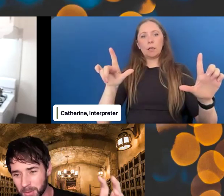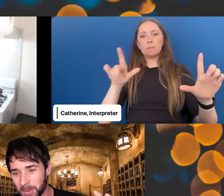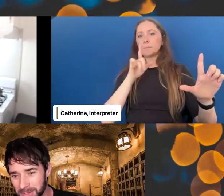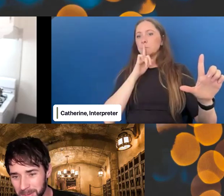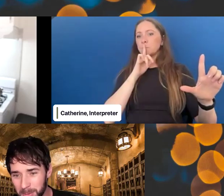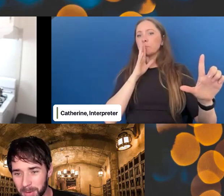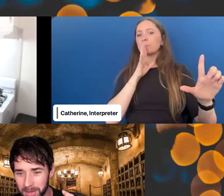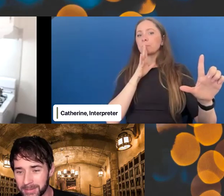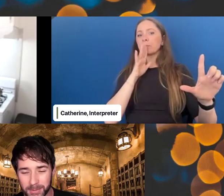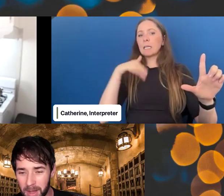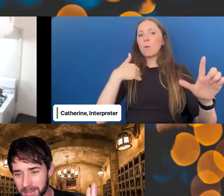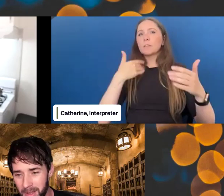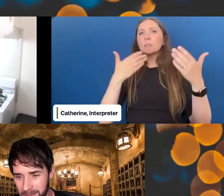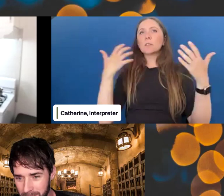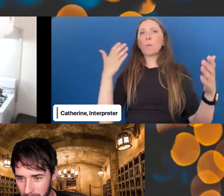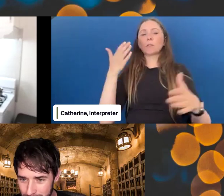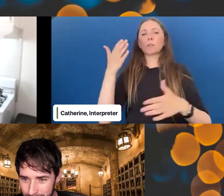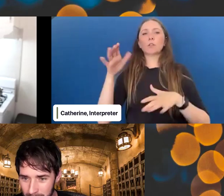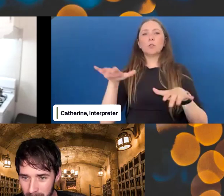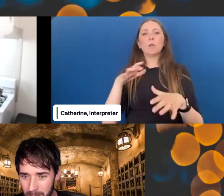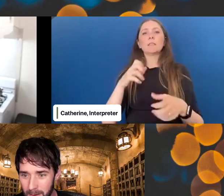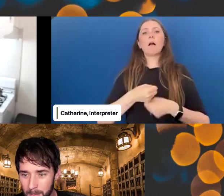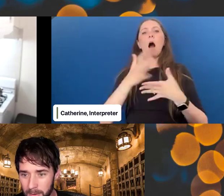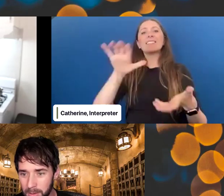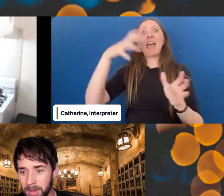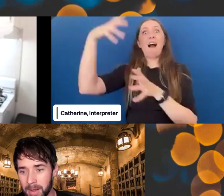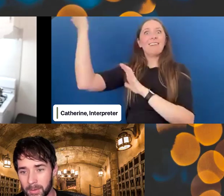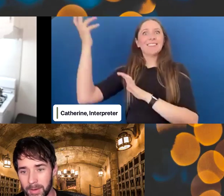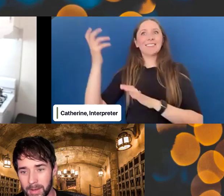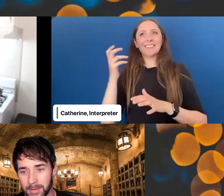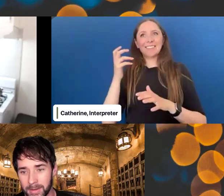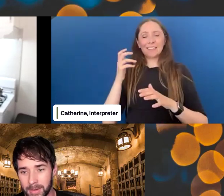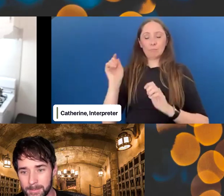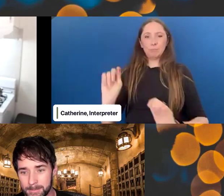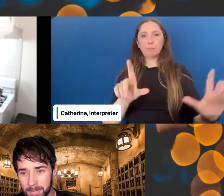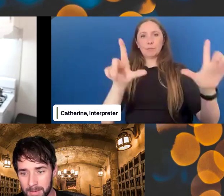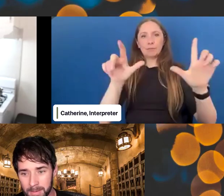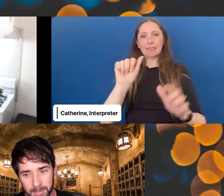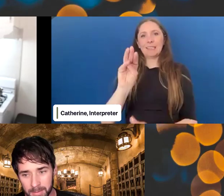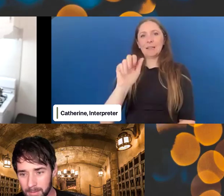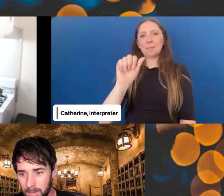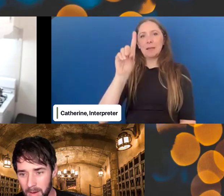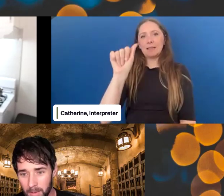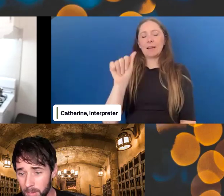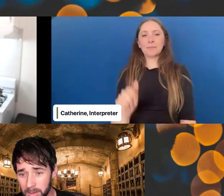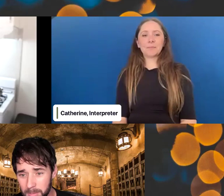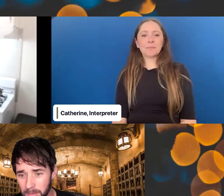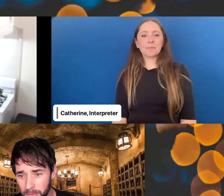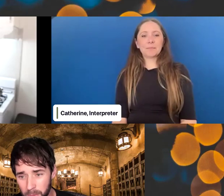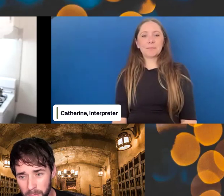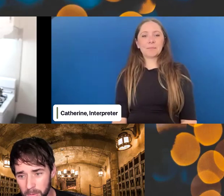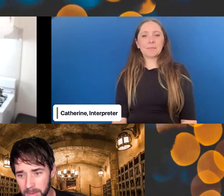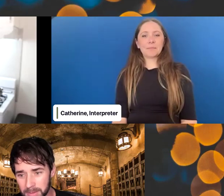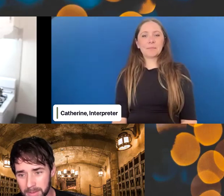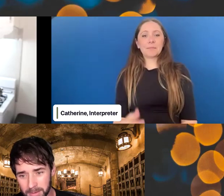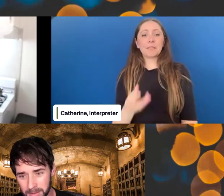because we have so much to do, but we're gonna cause chaos. Let's go. All right, I'm bringing you in now, and I'm only gonna be able to do a